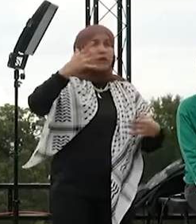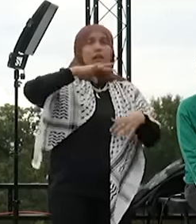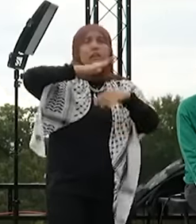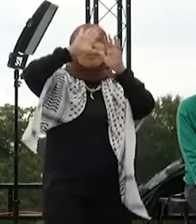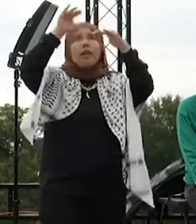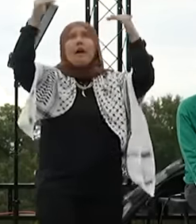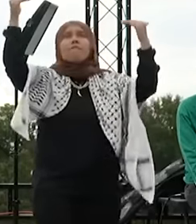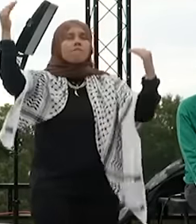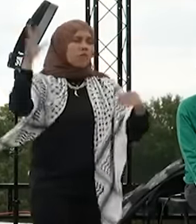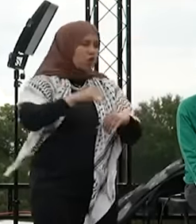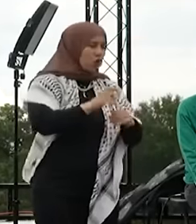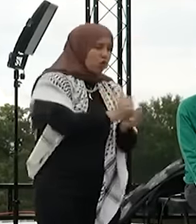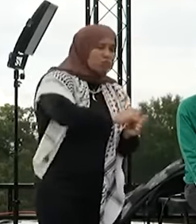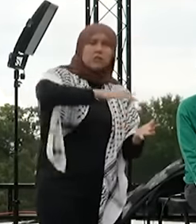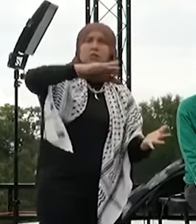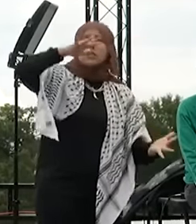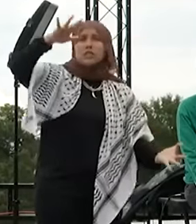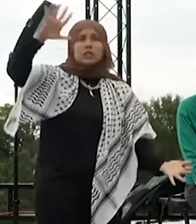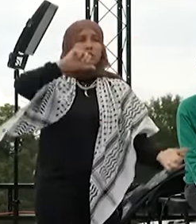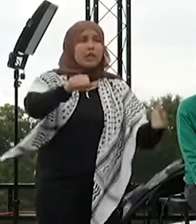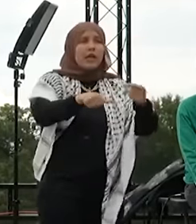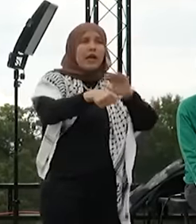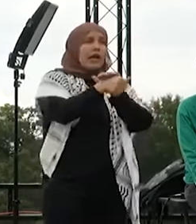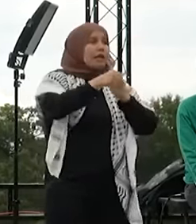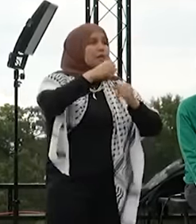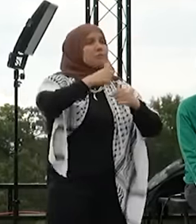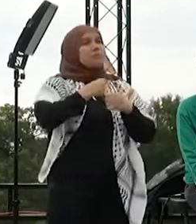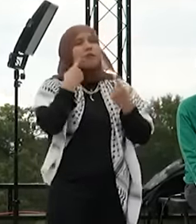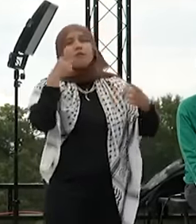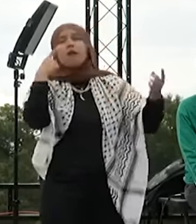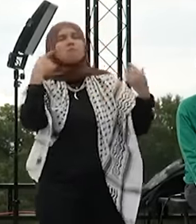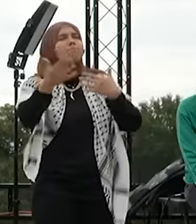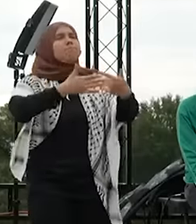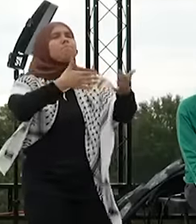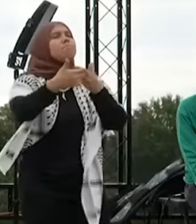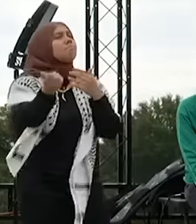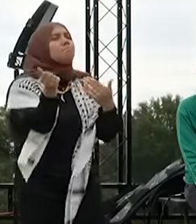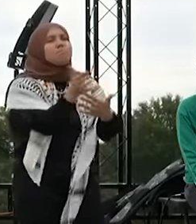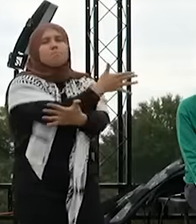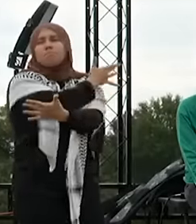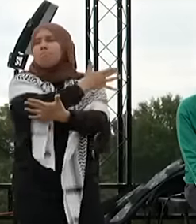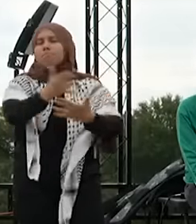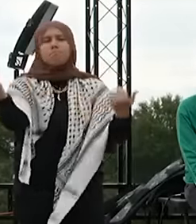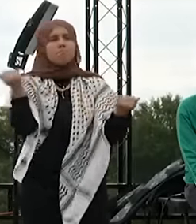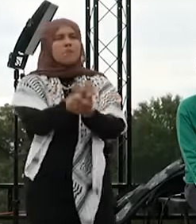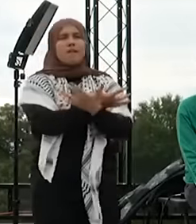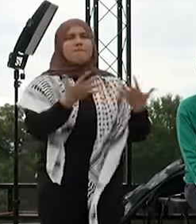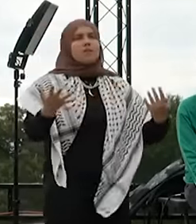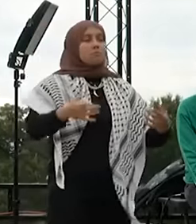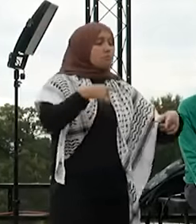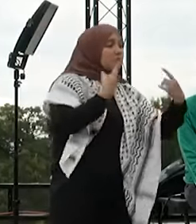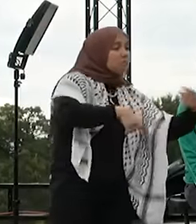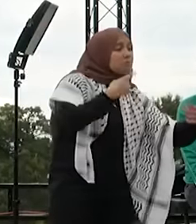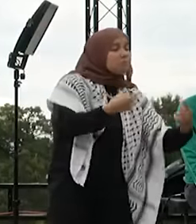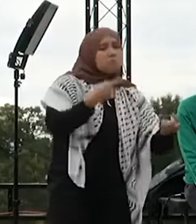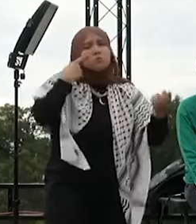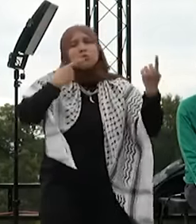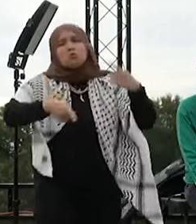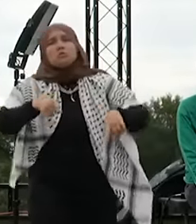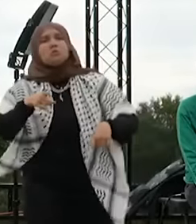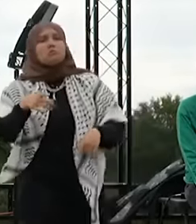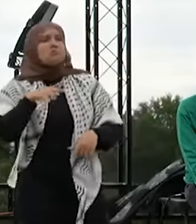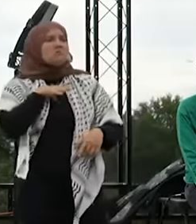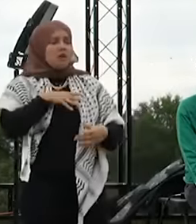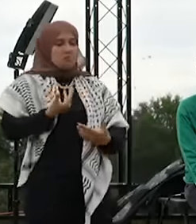earth, everything that is hidden and made public, everything that is disputed and agreed upon, that which is concealed